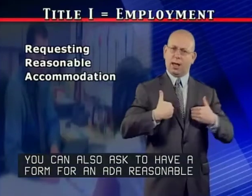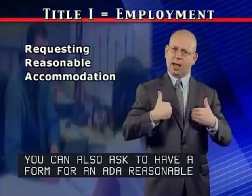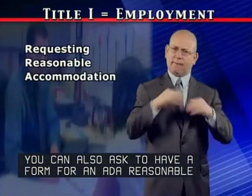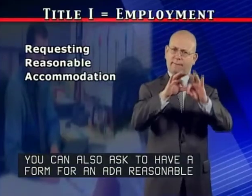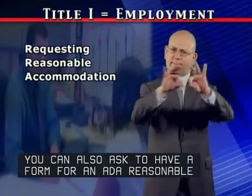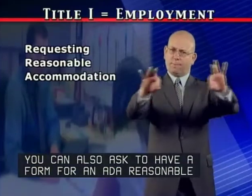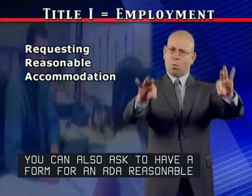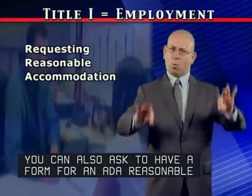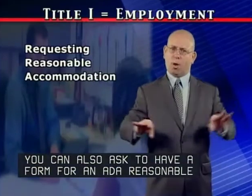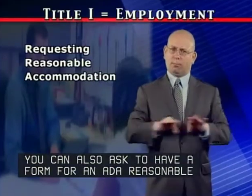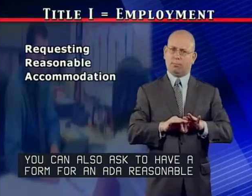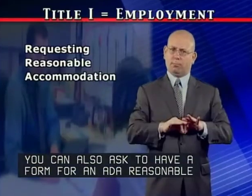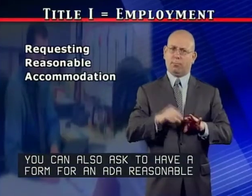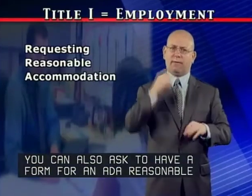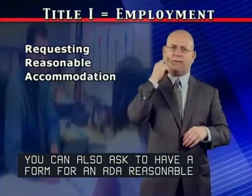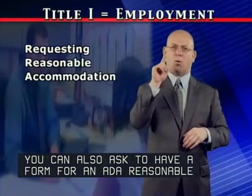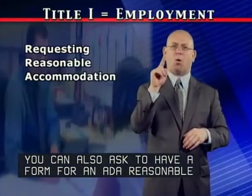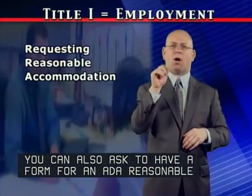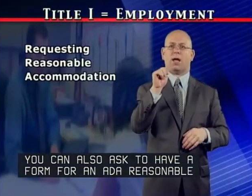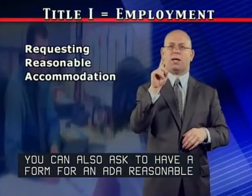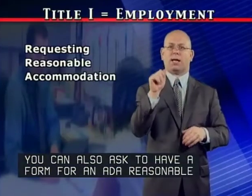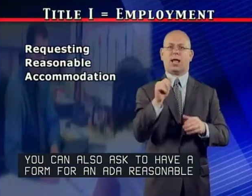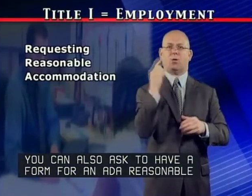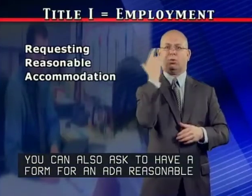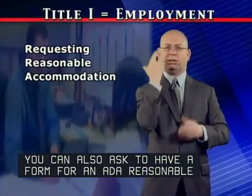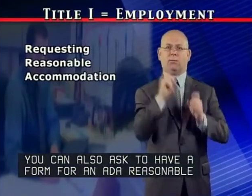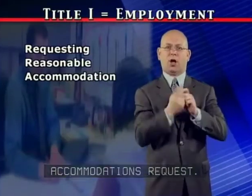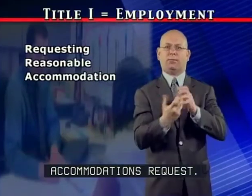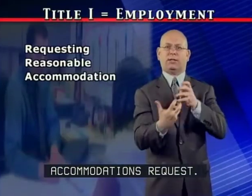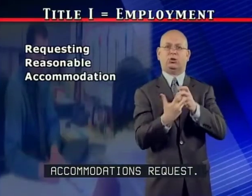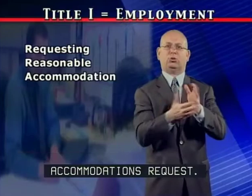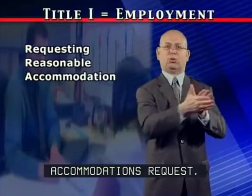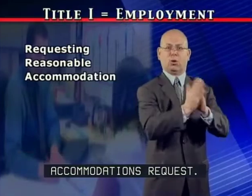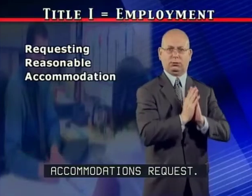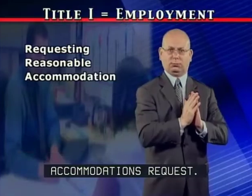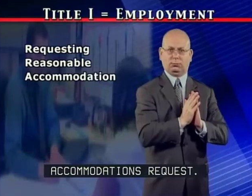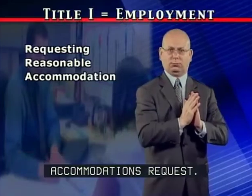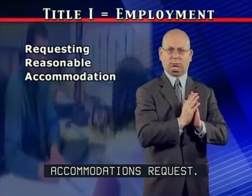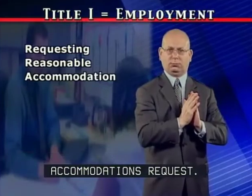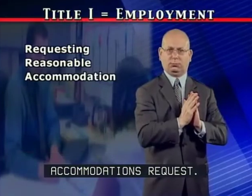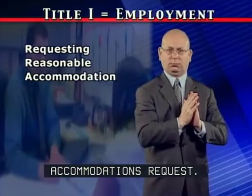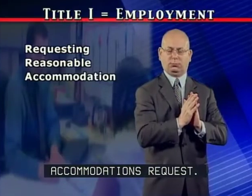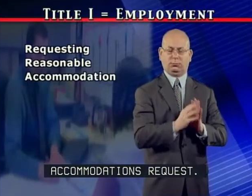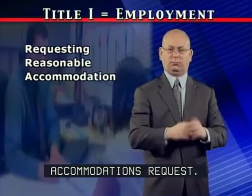You can also ask to have a form for an ADA reasonable accommodations request.